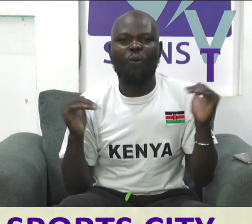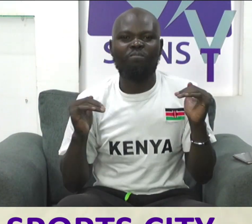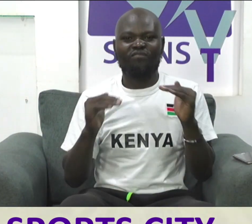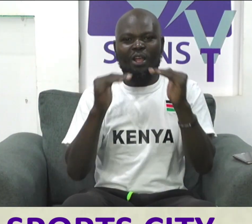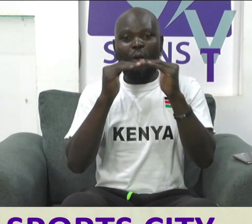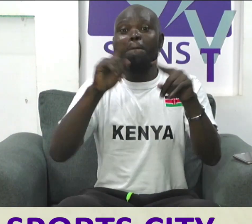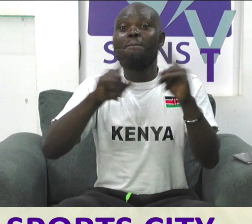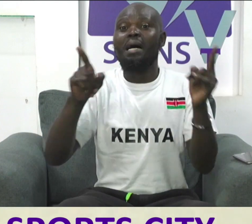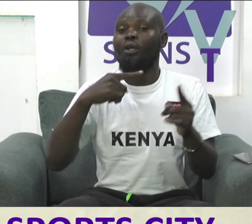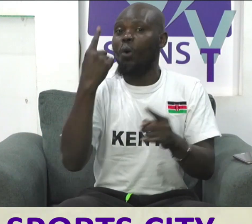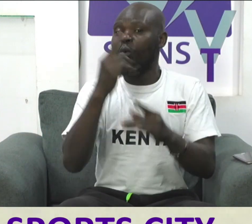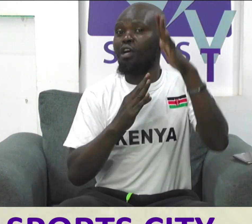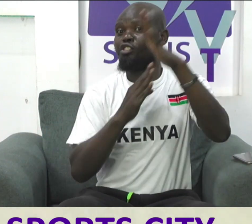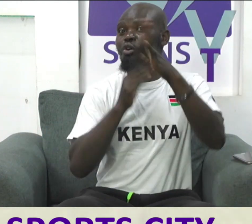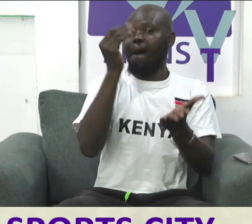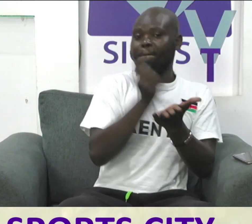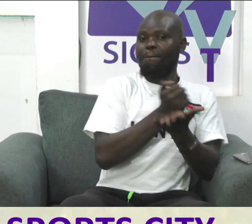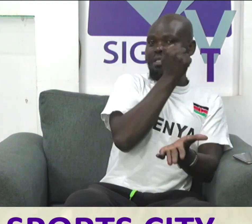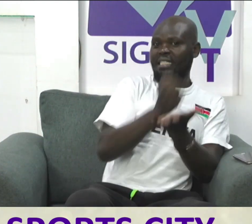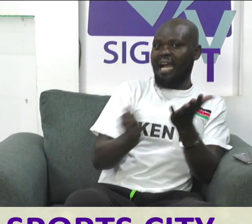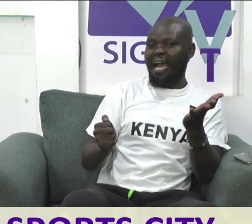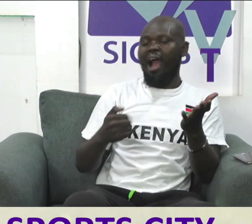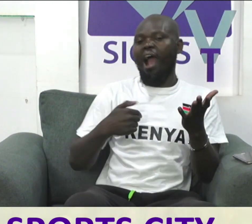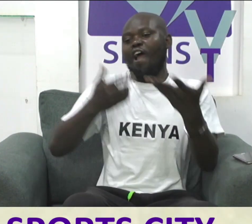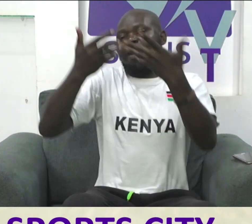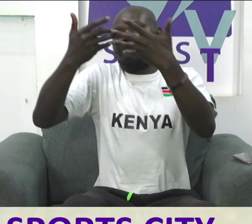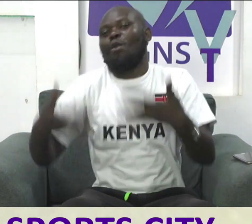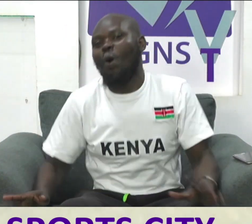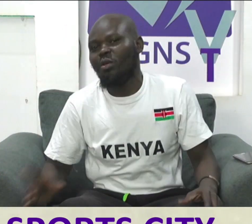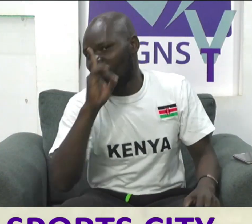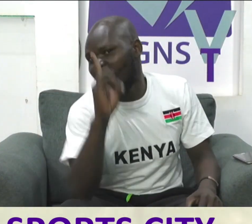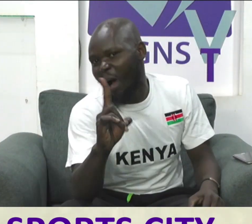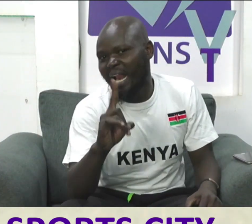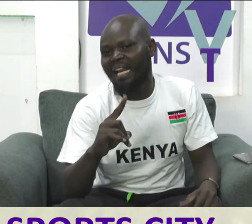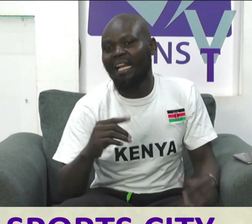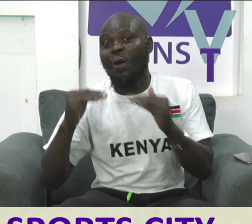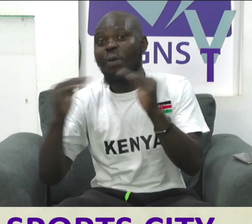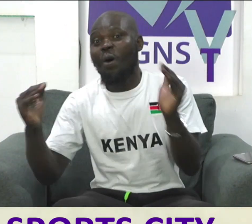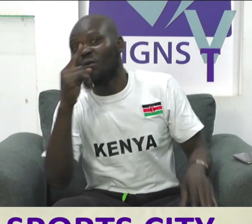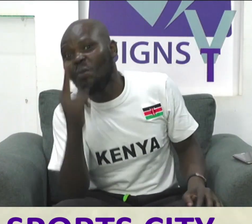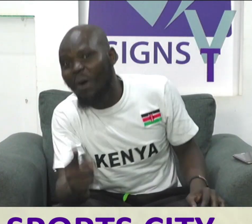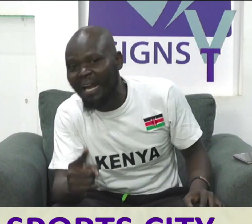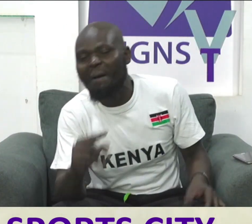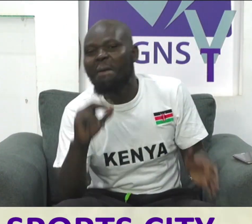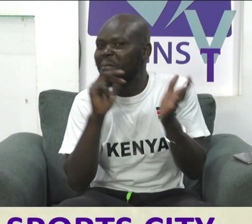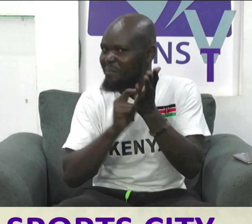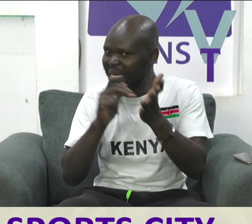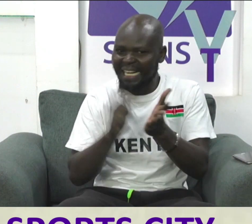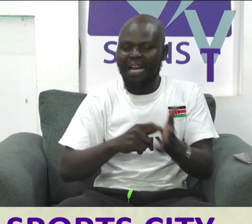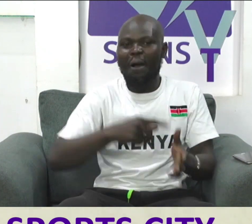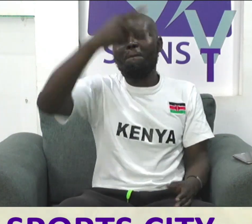But Gor Mahia didn't lose in this game, so they went on a draw of 0-0.